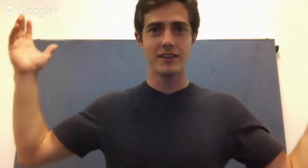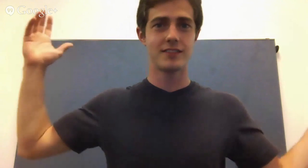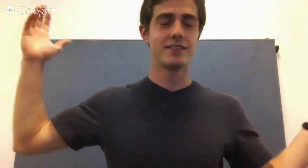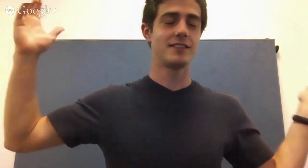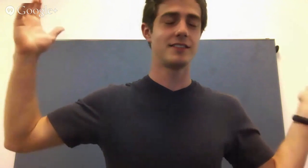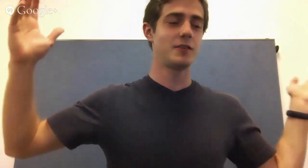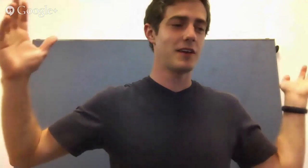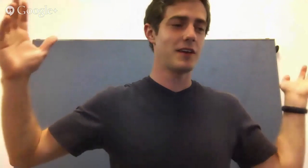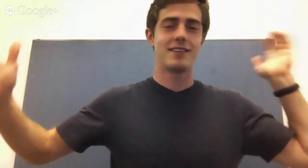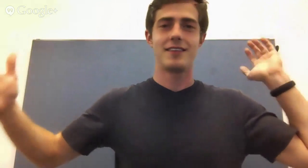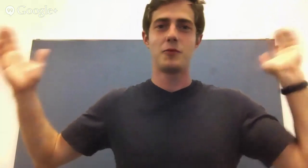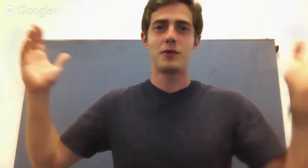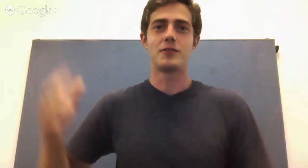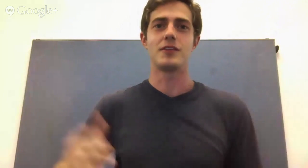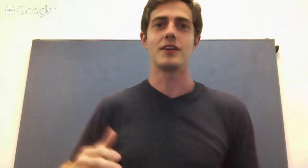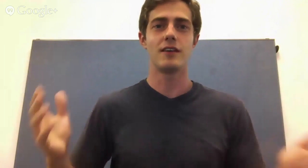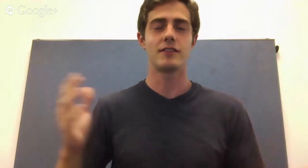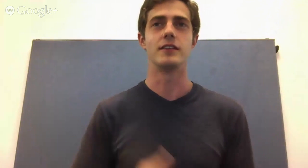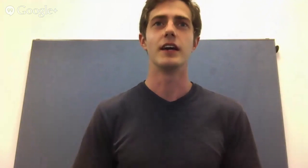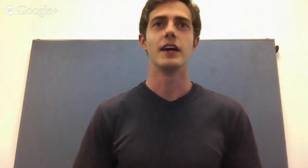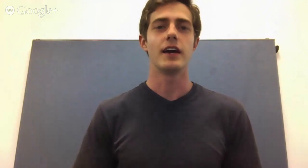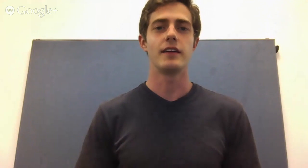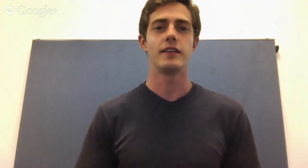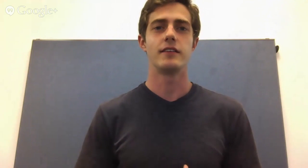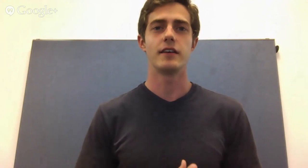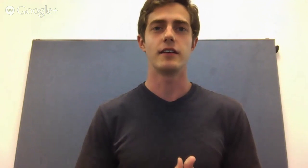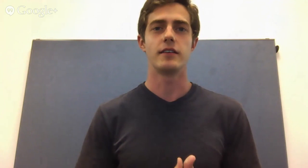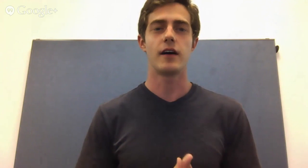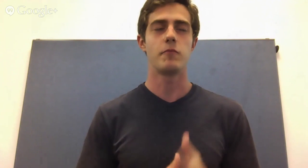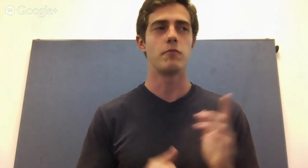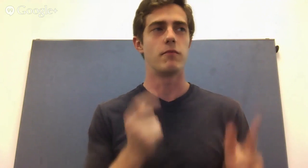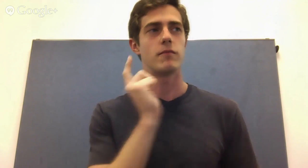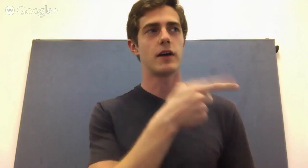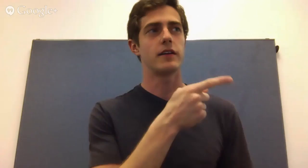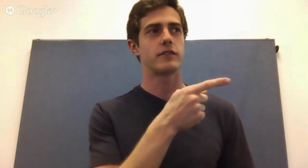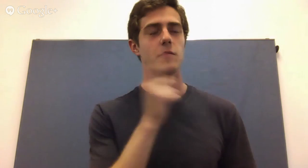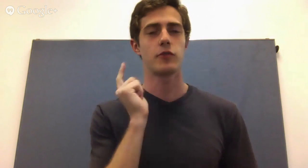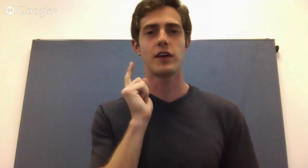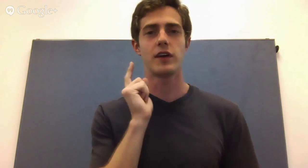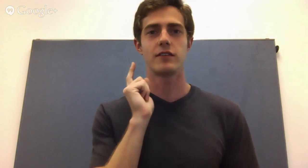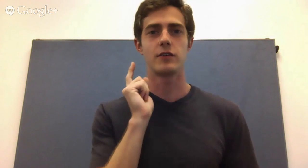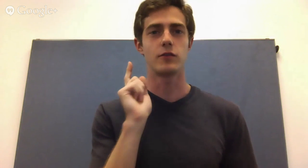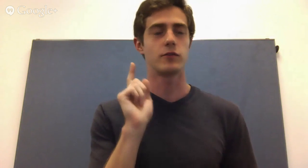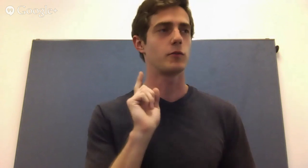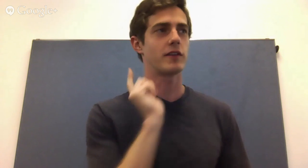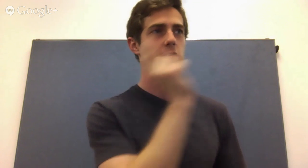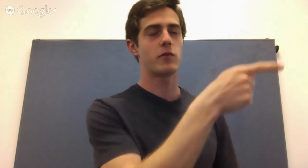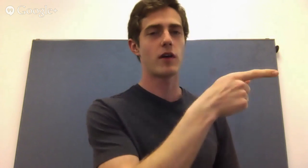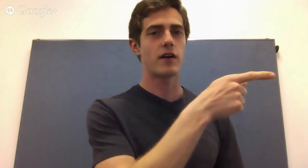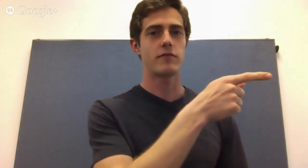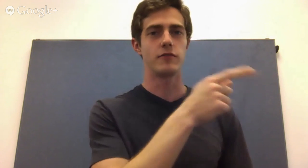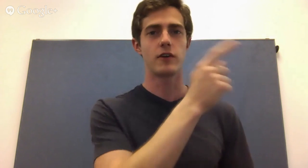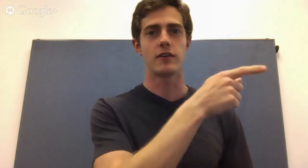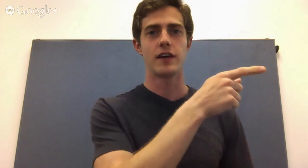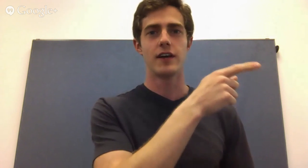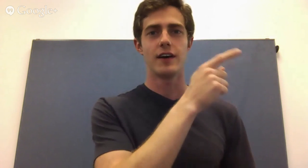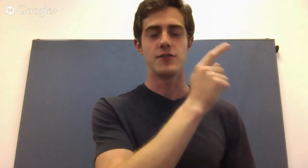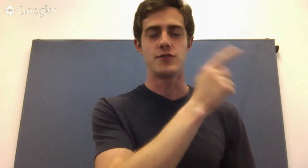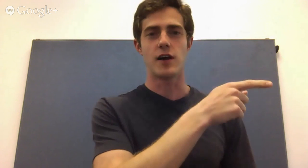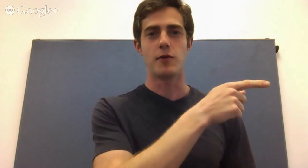place to be in the world and in Austin. And I'm simultaneously, you might see me run off and start a job